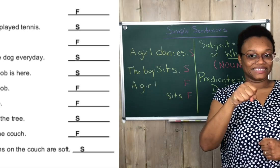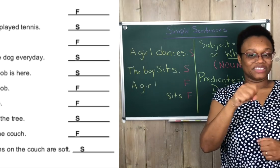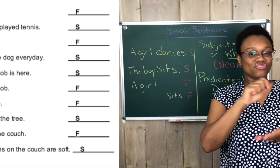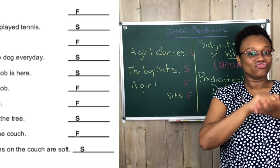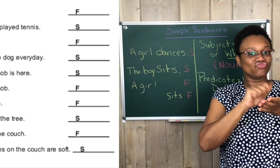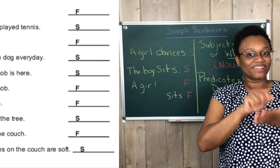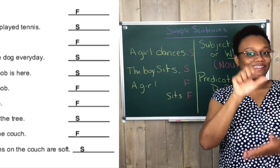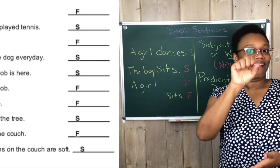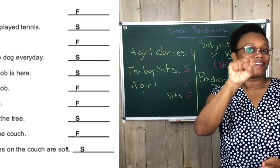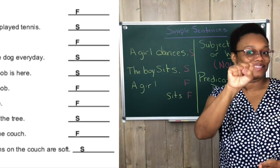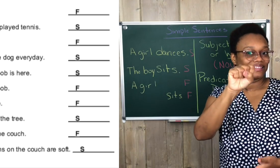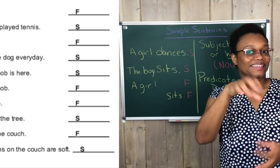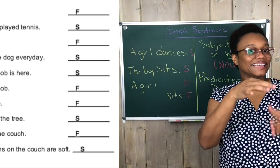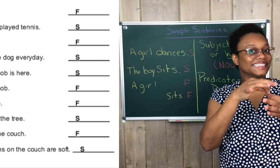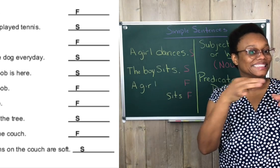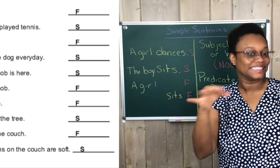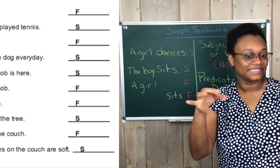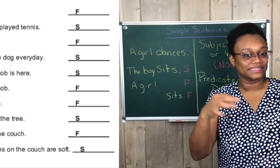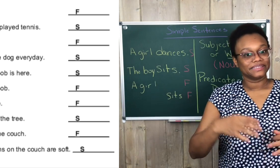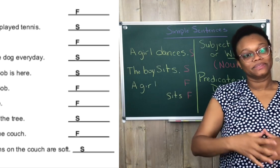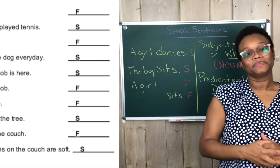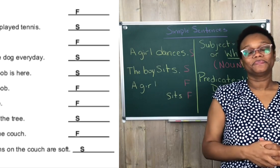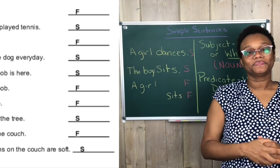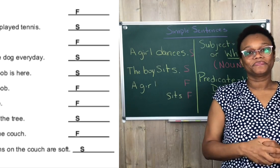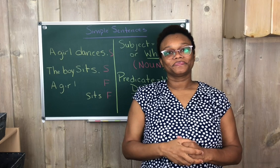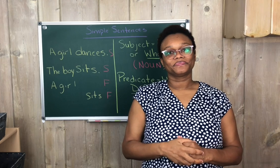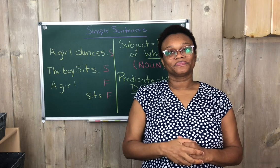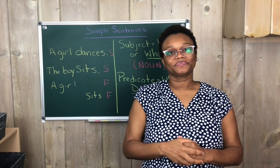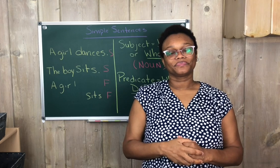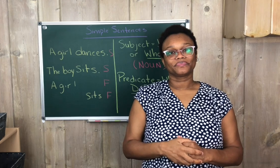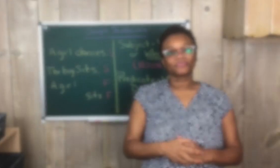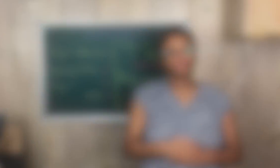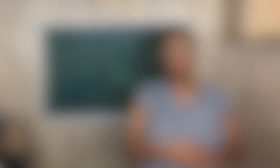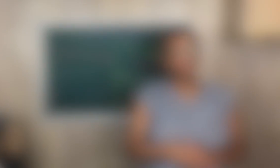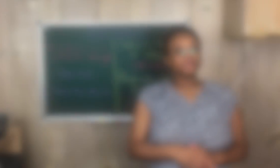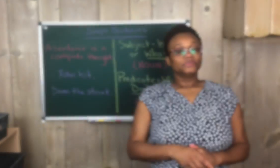So yes, you would write S for sentence.